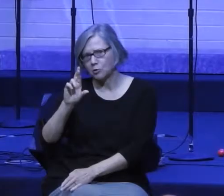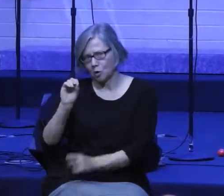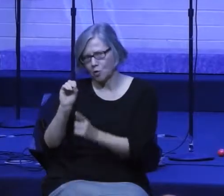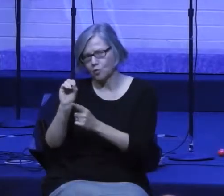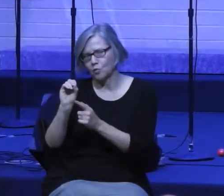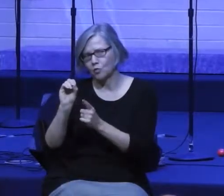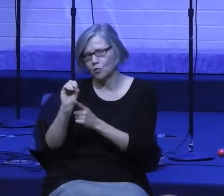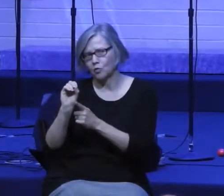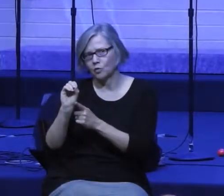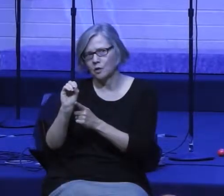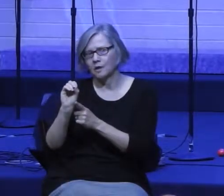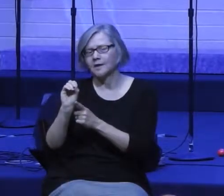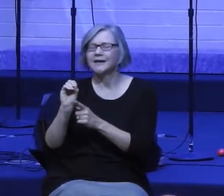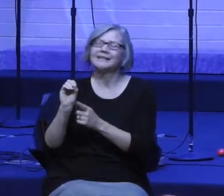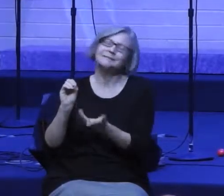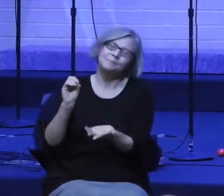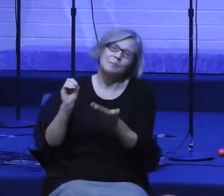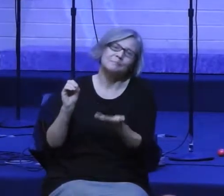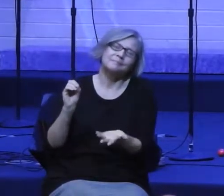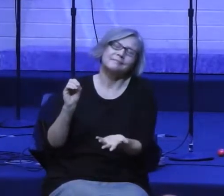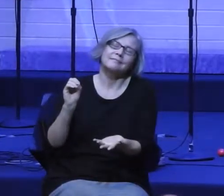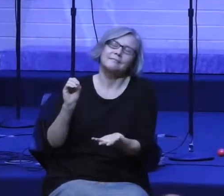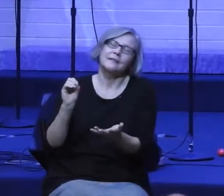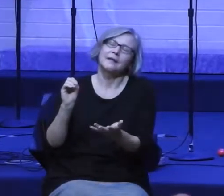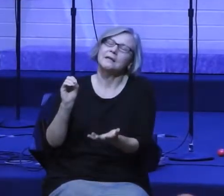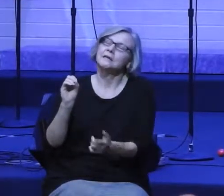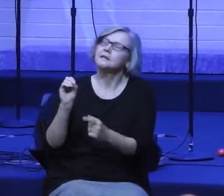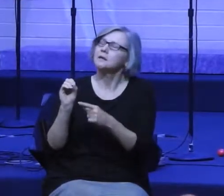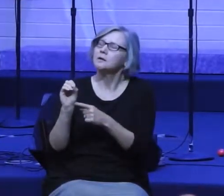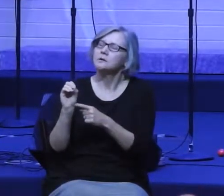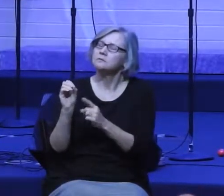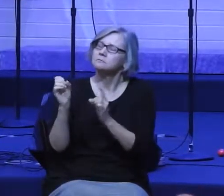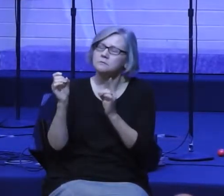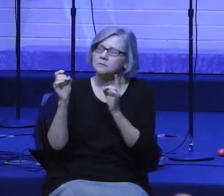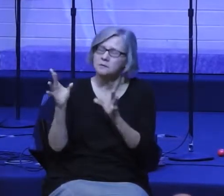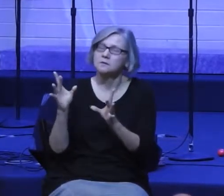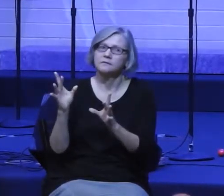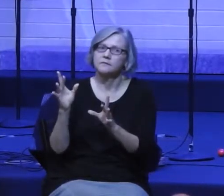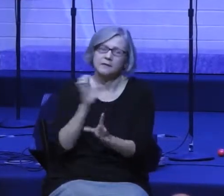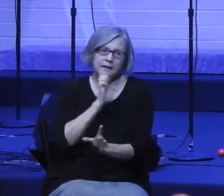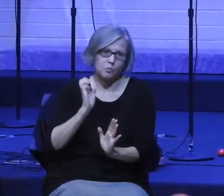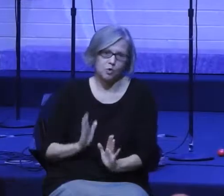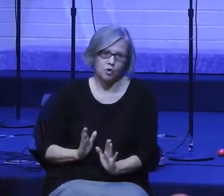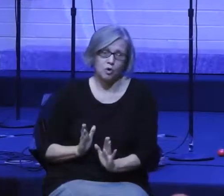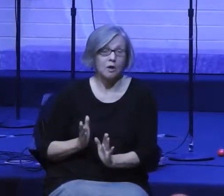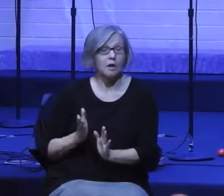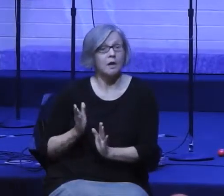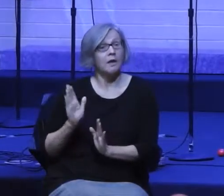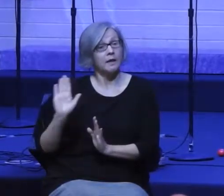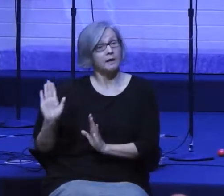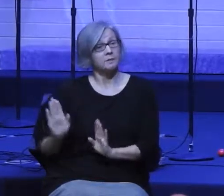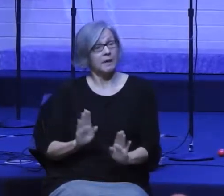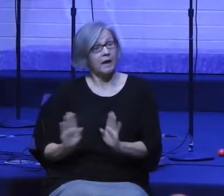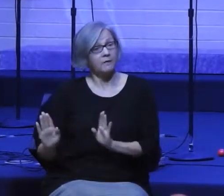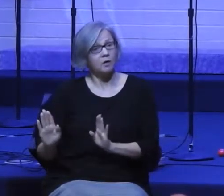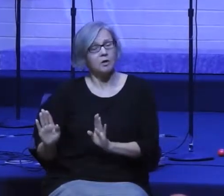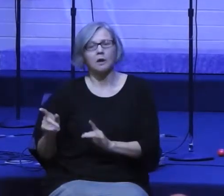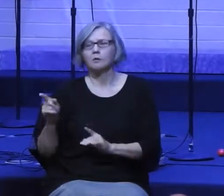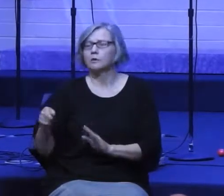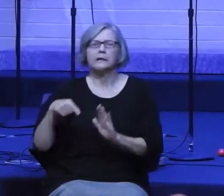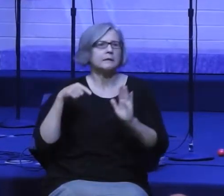Steve talk about, if not, check out the sermon, it was really good. But Steve was talking about the Roman emperor, at the time this was written,